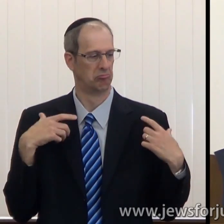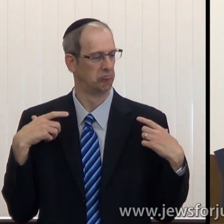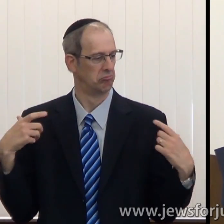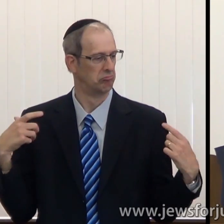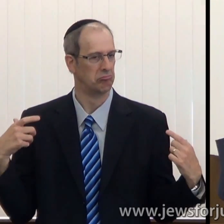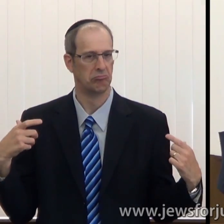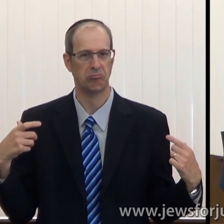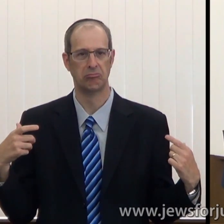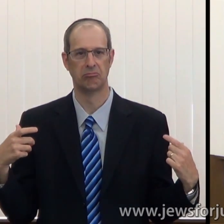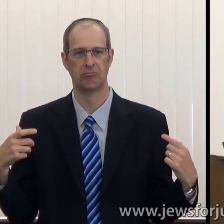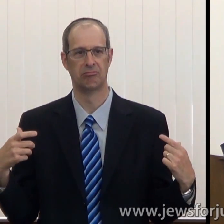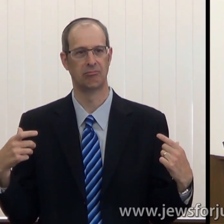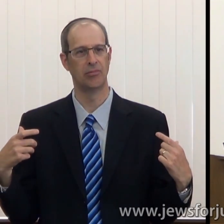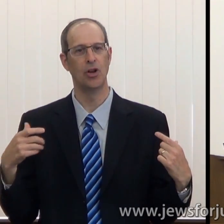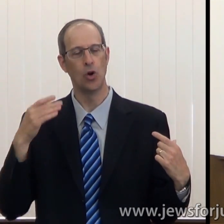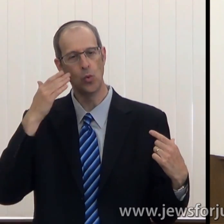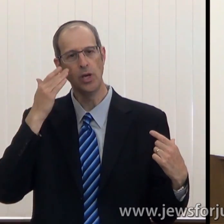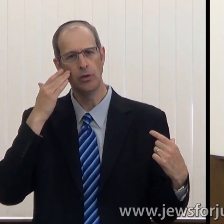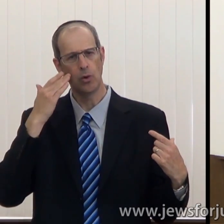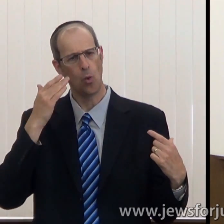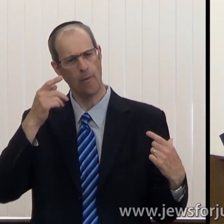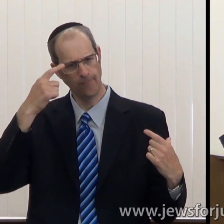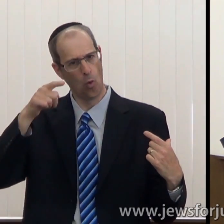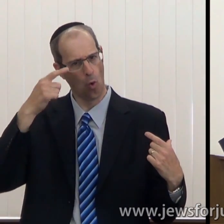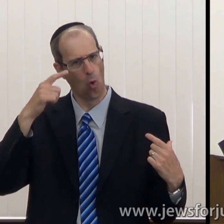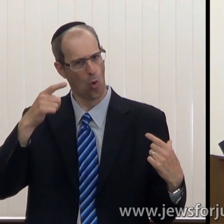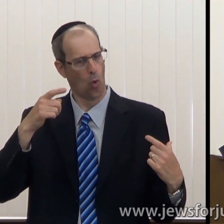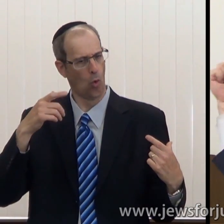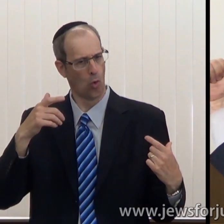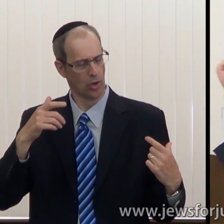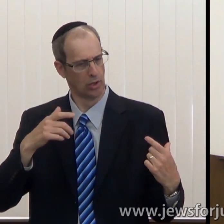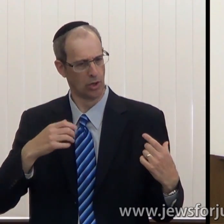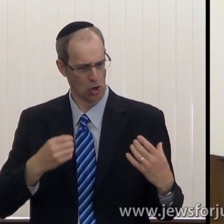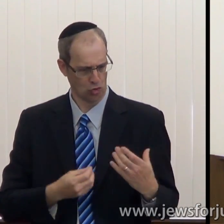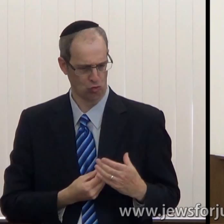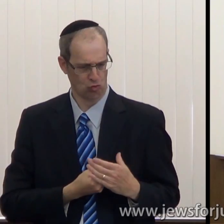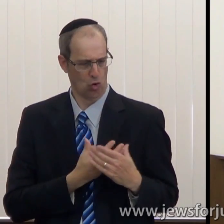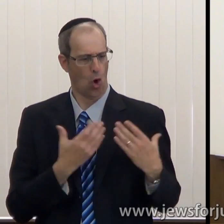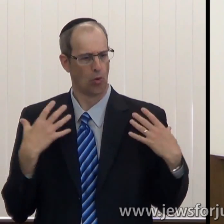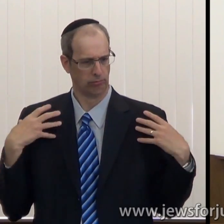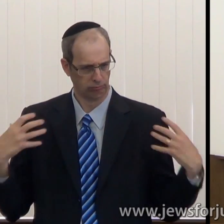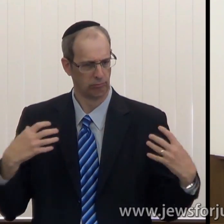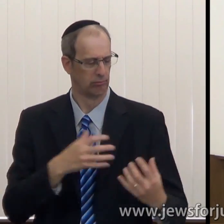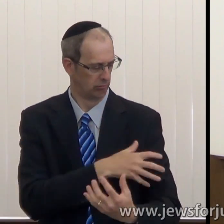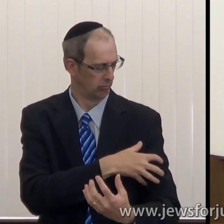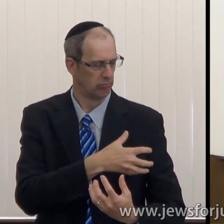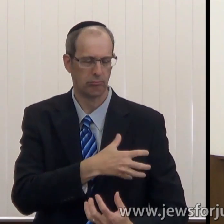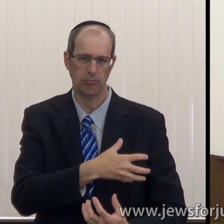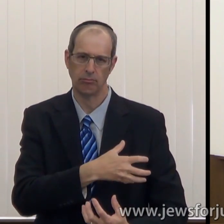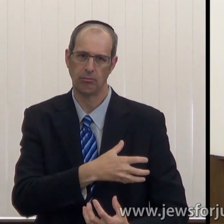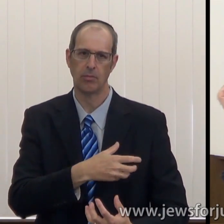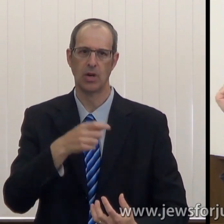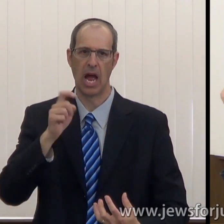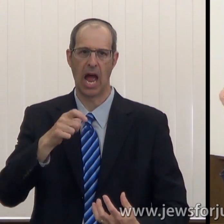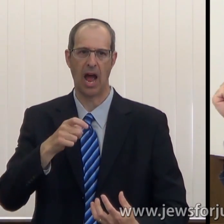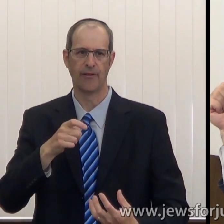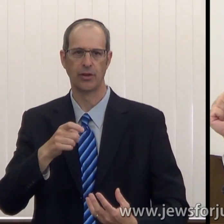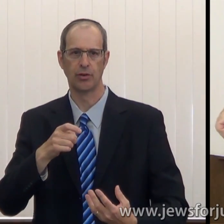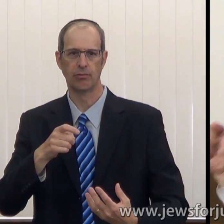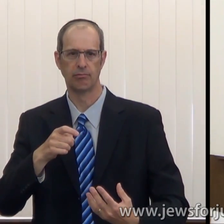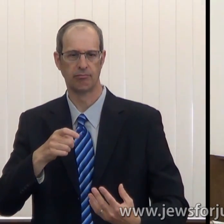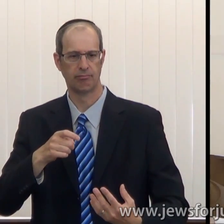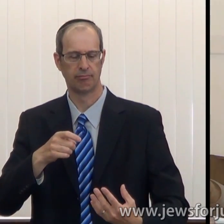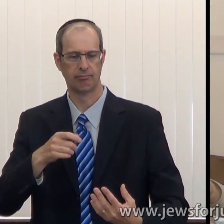muscles, so we know that in order to grow physically, we have to